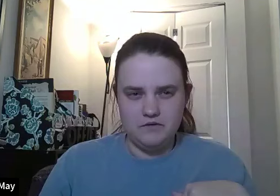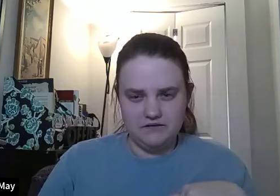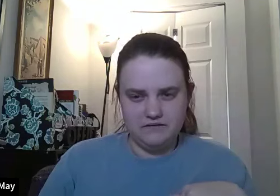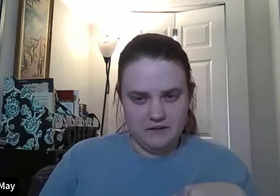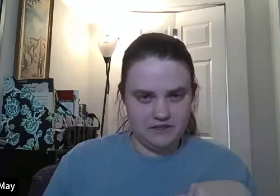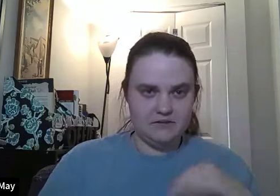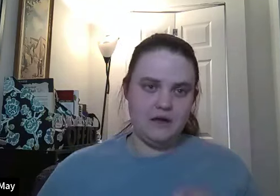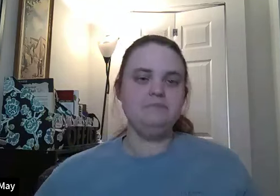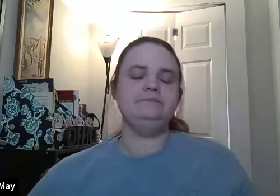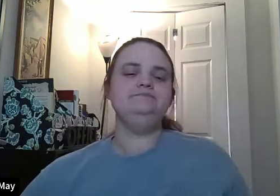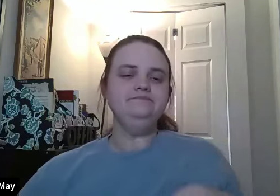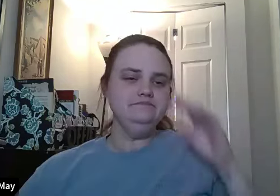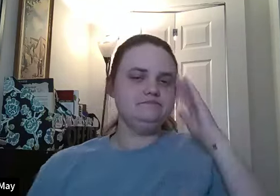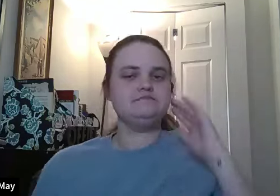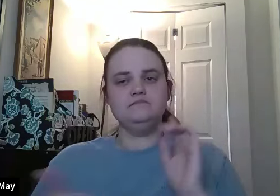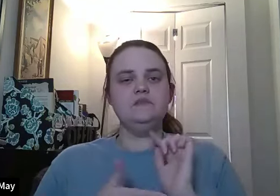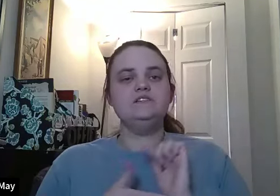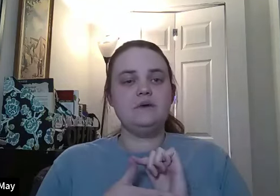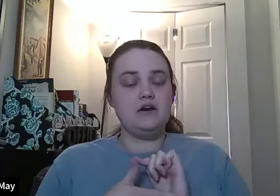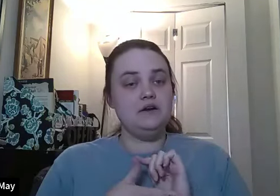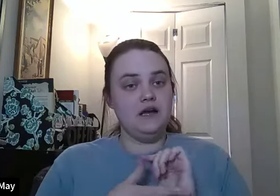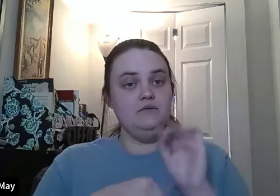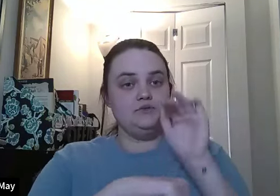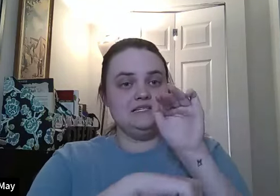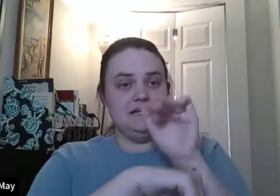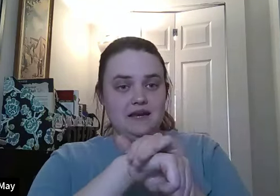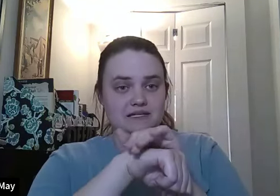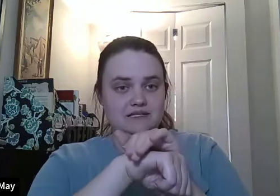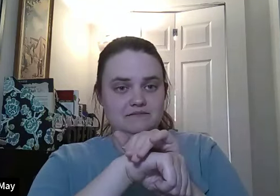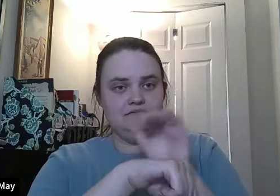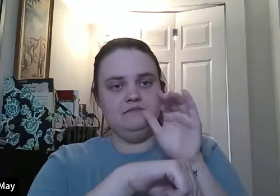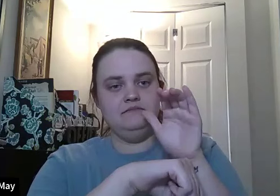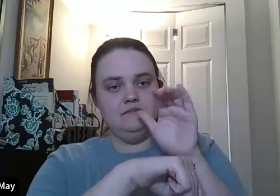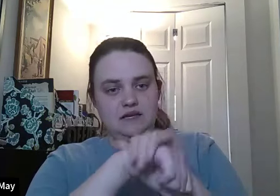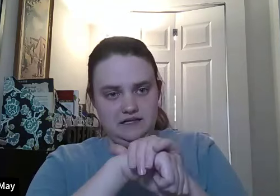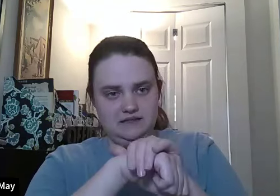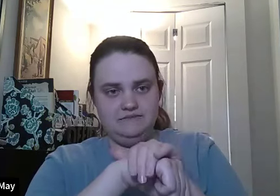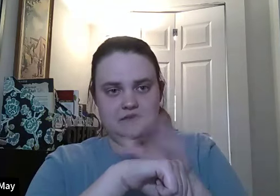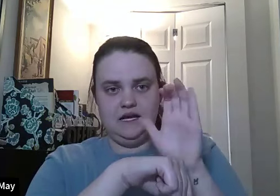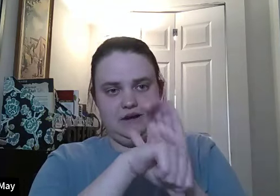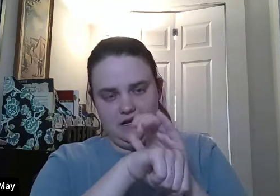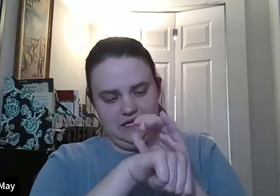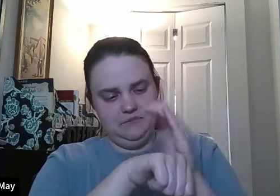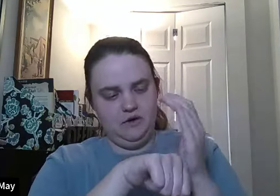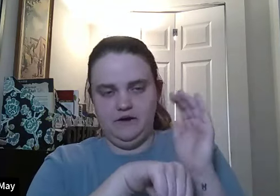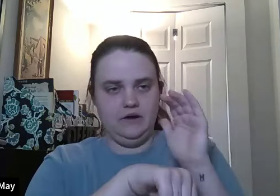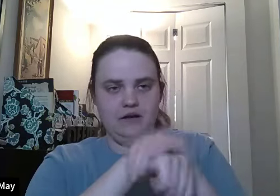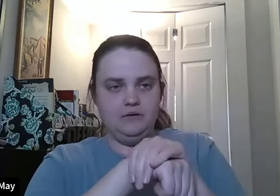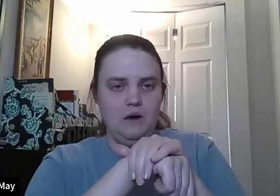on to family, okay? So we had our night, which was night, night. I know I kind of keep curving on it. I don't know why I'm